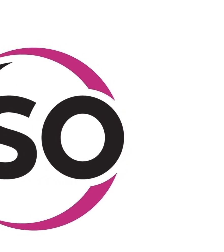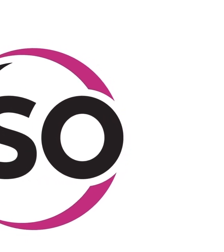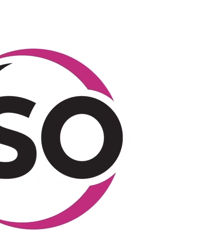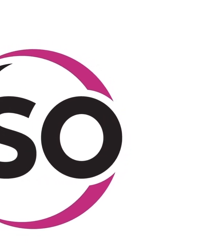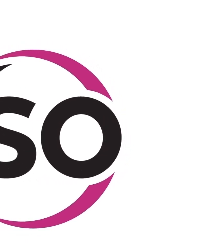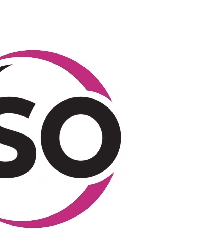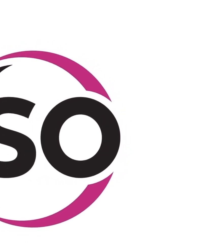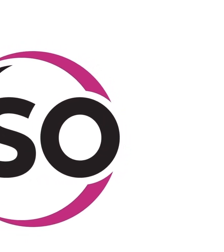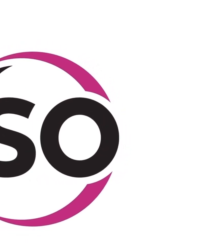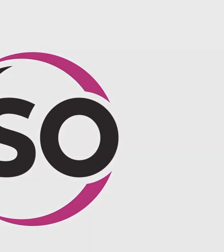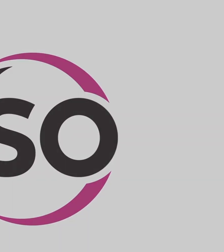VSO.